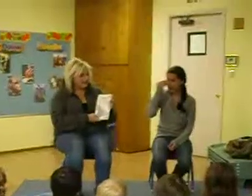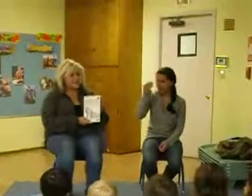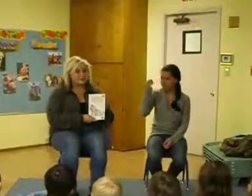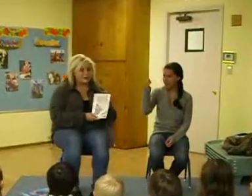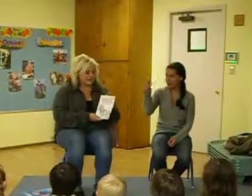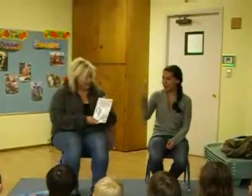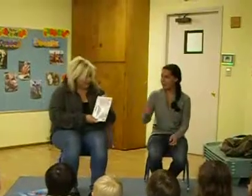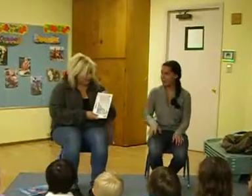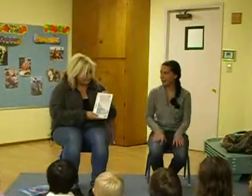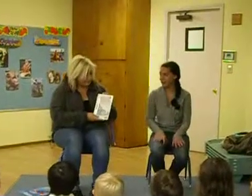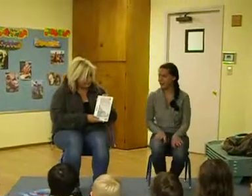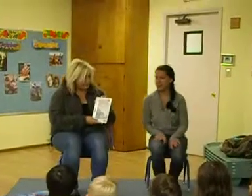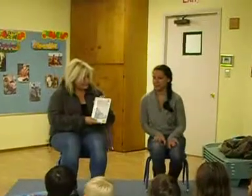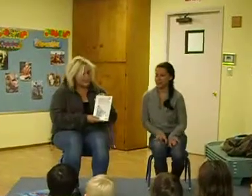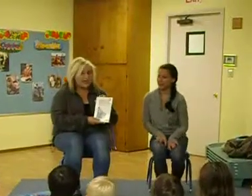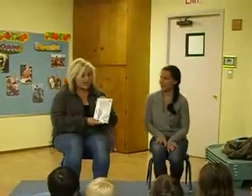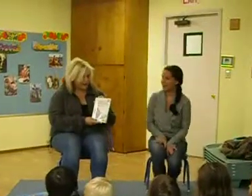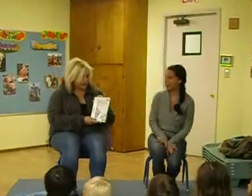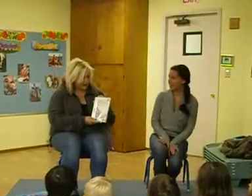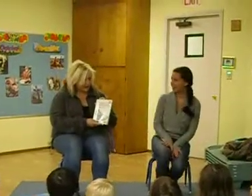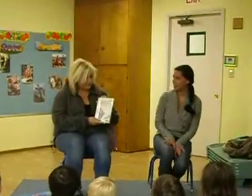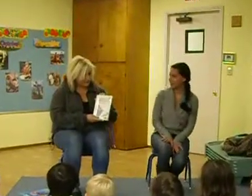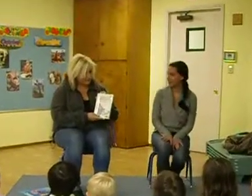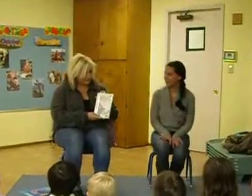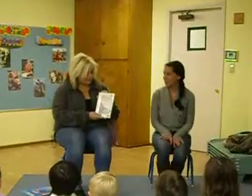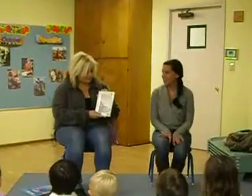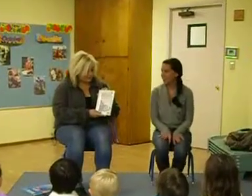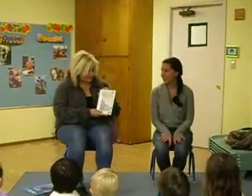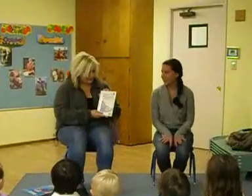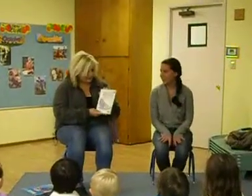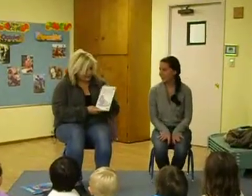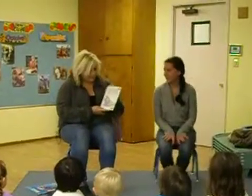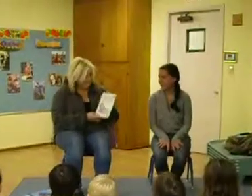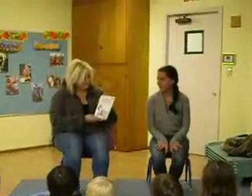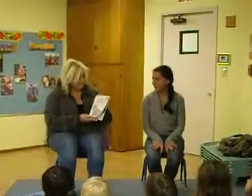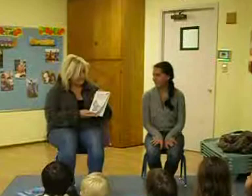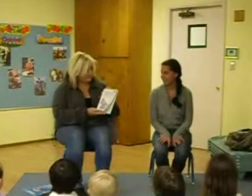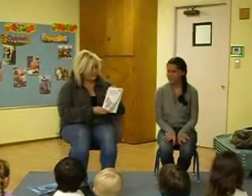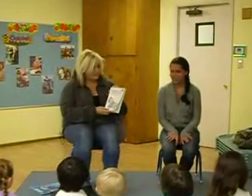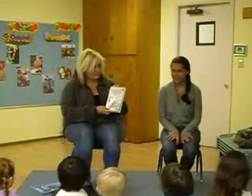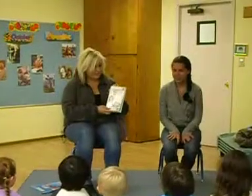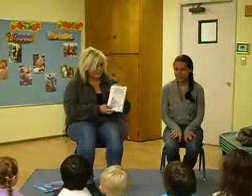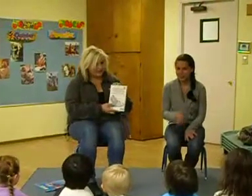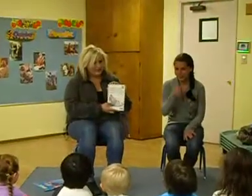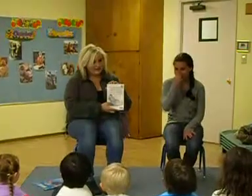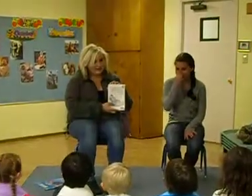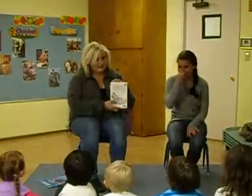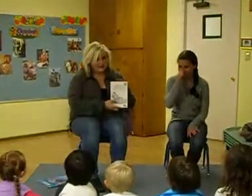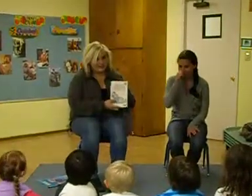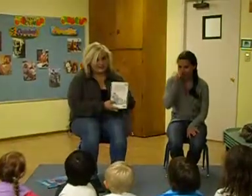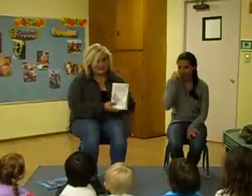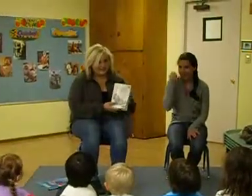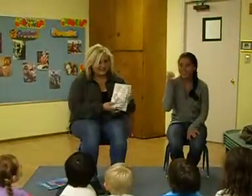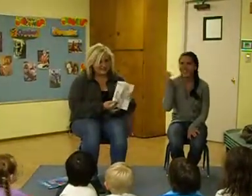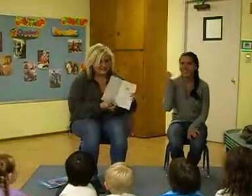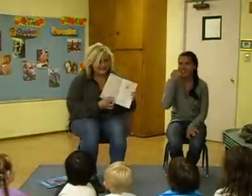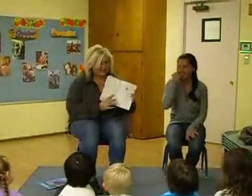So this book is called Harold and the Purple Crayon. There's a baby in there too. There is.